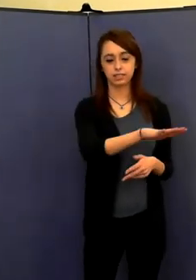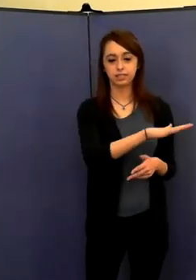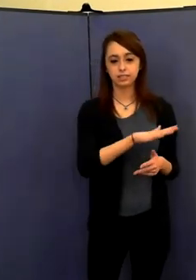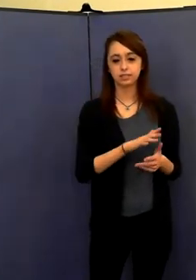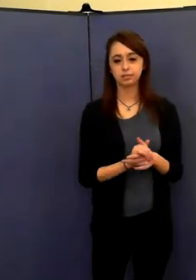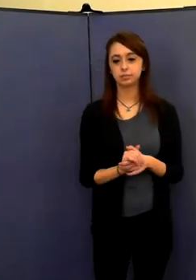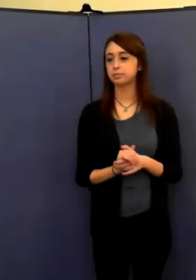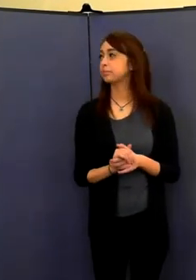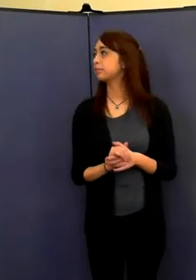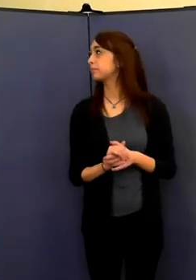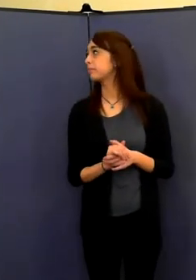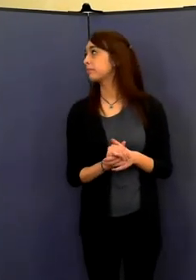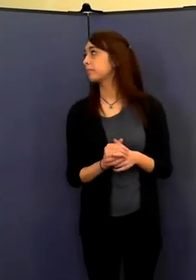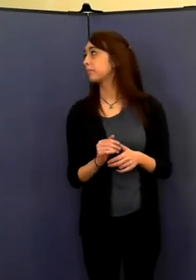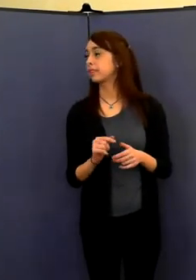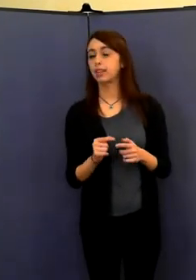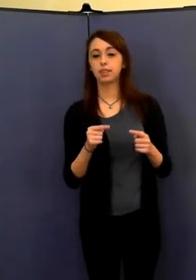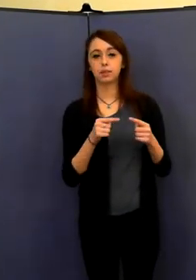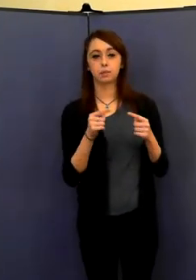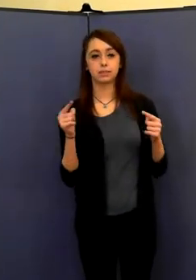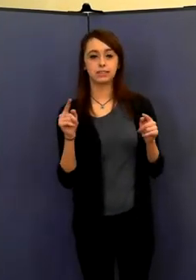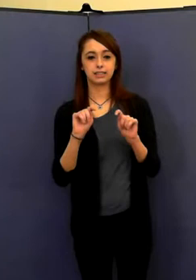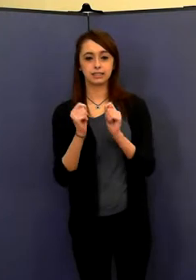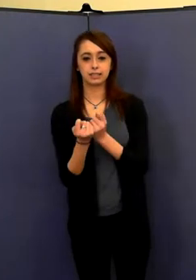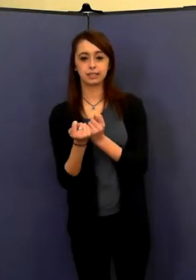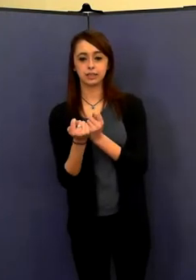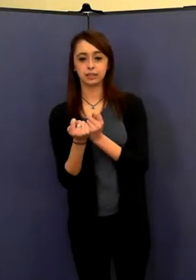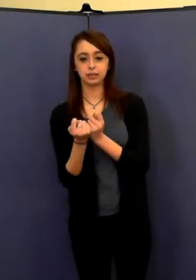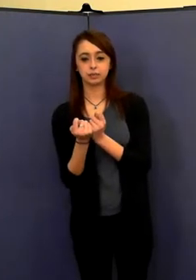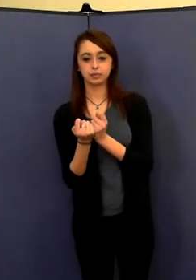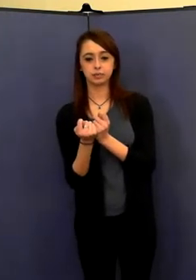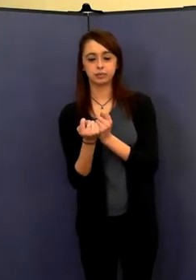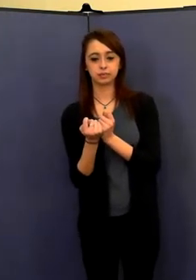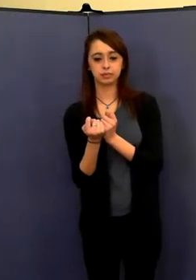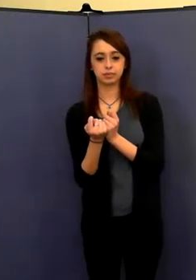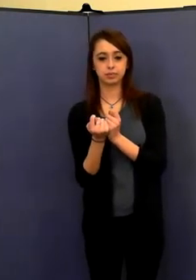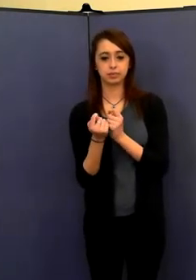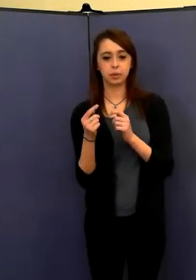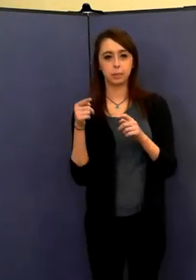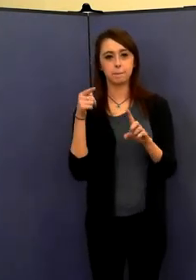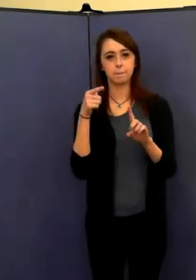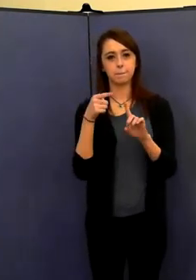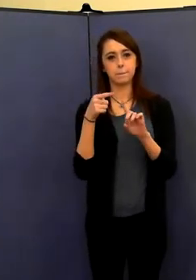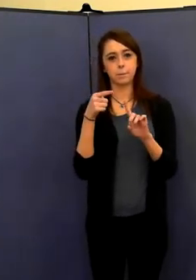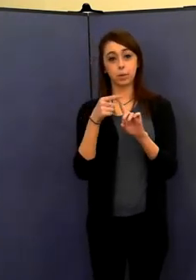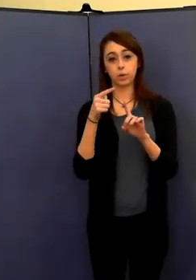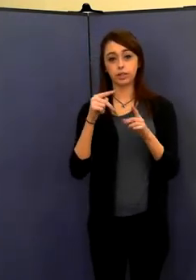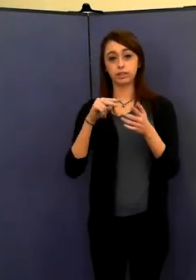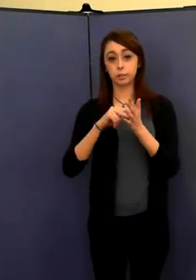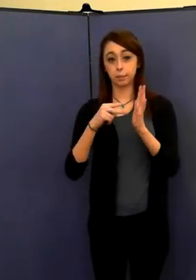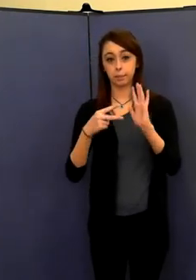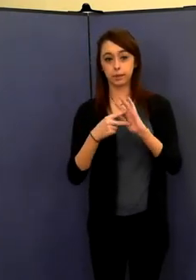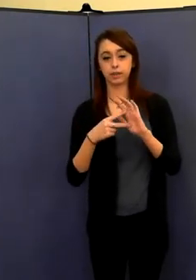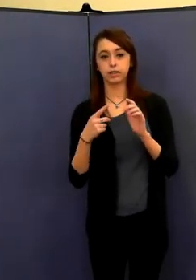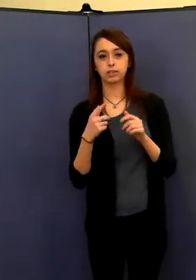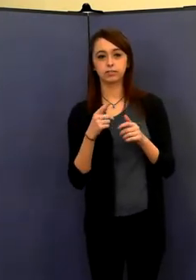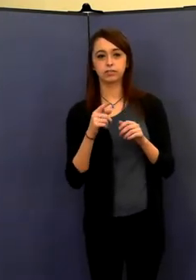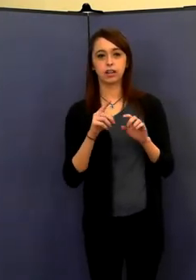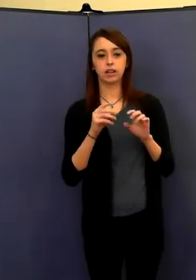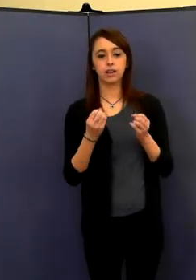runs. And points is what runs are known as in baseball. From like football, it's a lot of times like